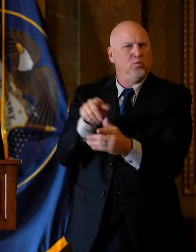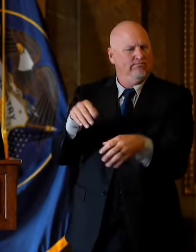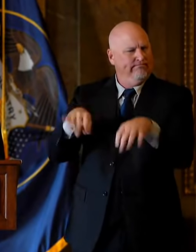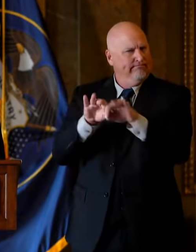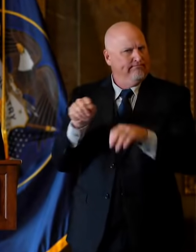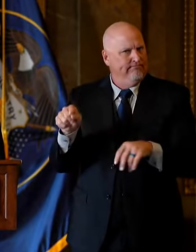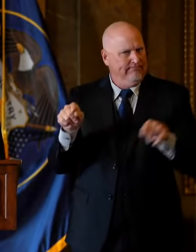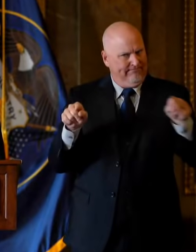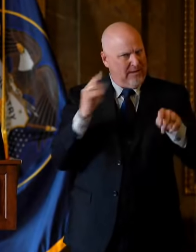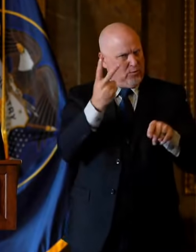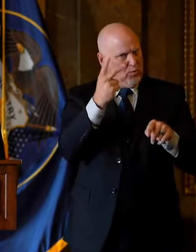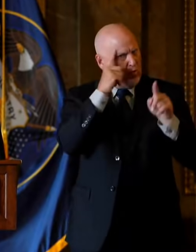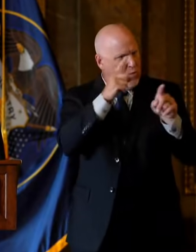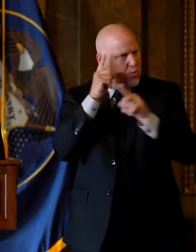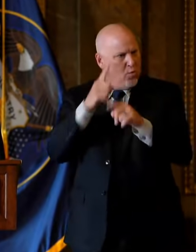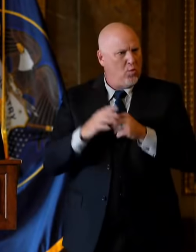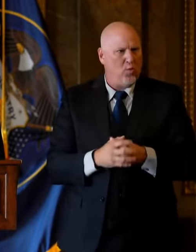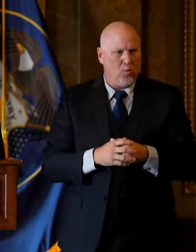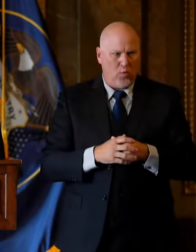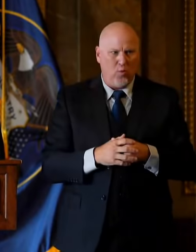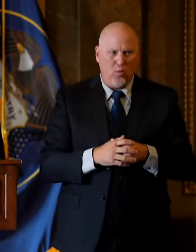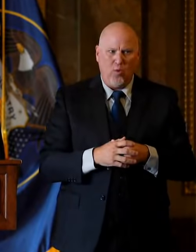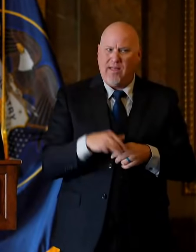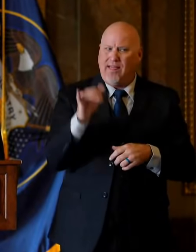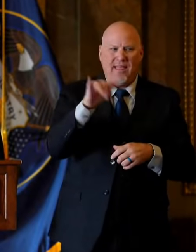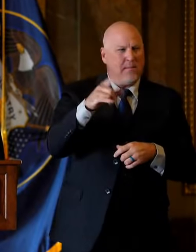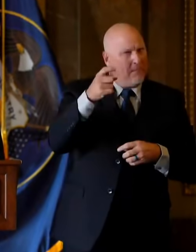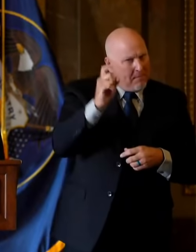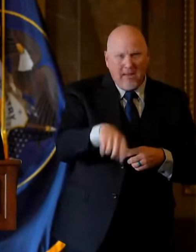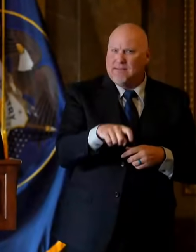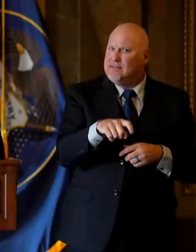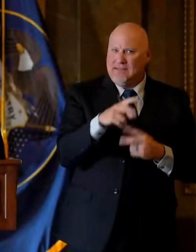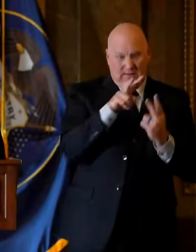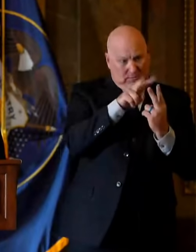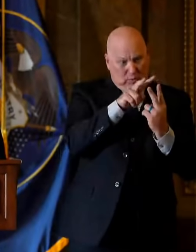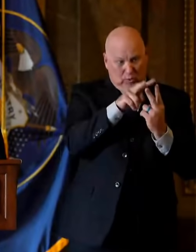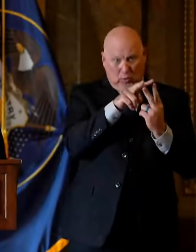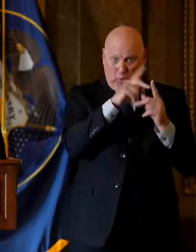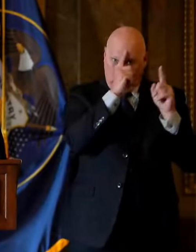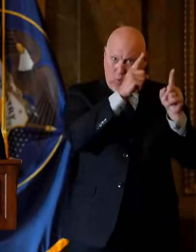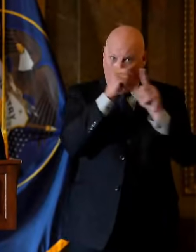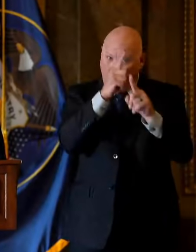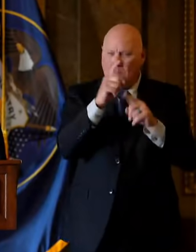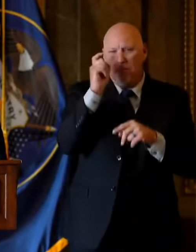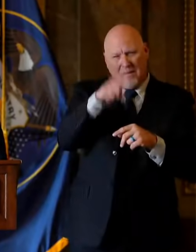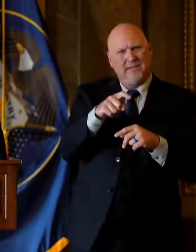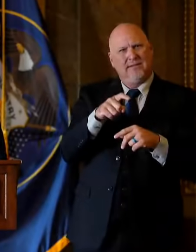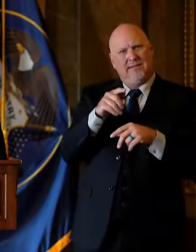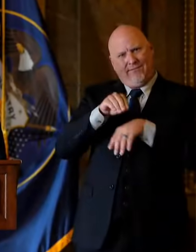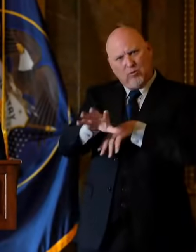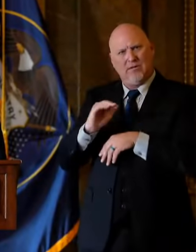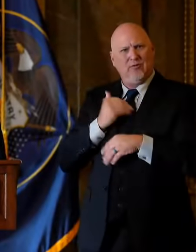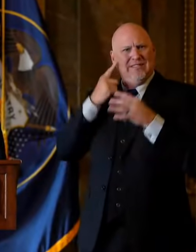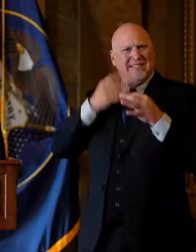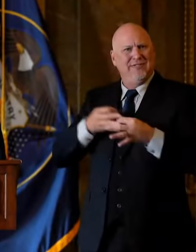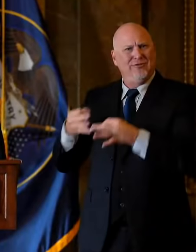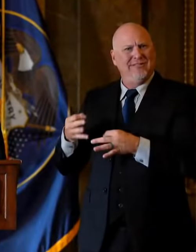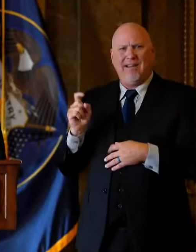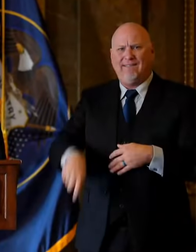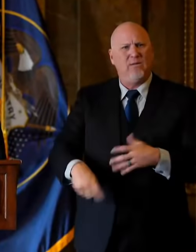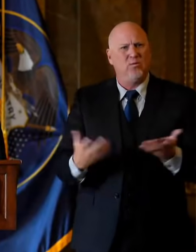do, everything the legislature does, everything that local health and local leaders do, as well as our school officials.